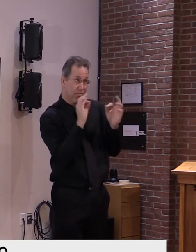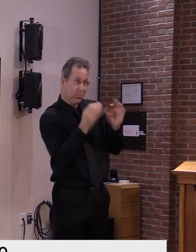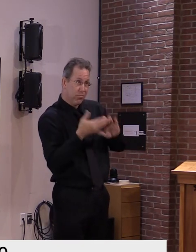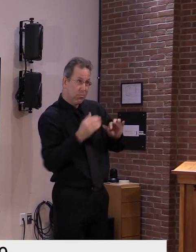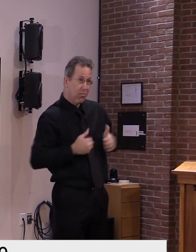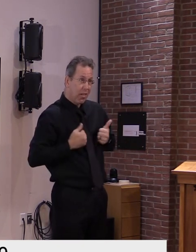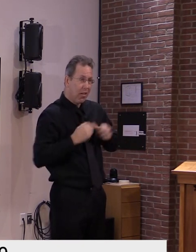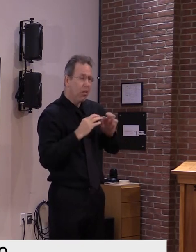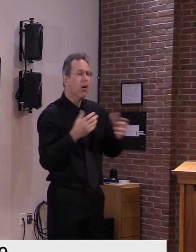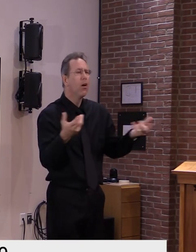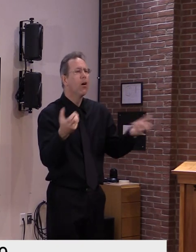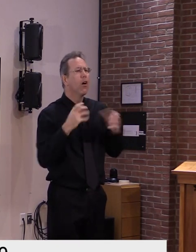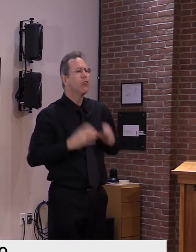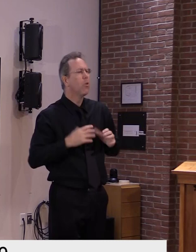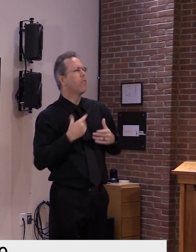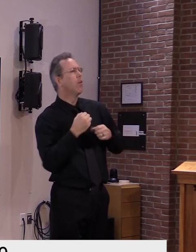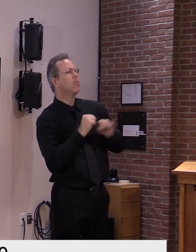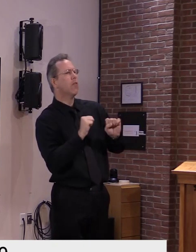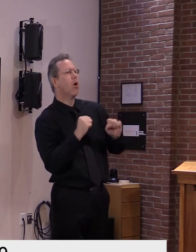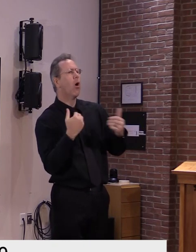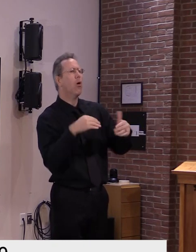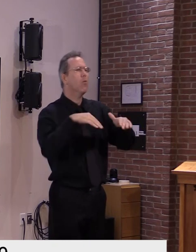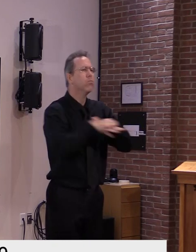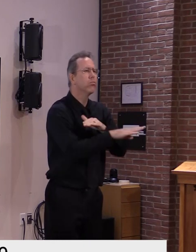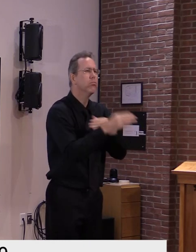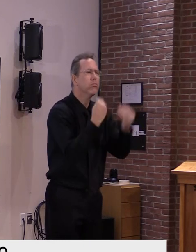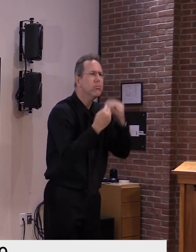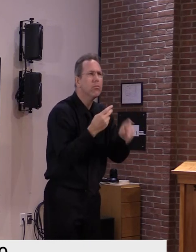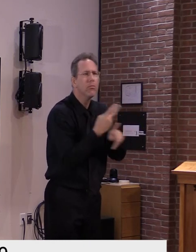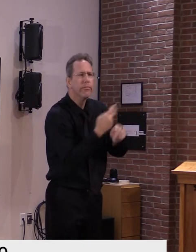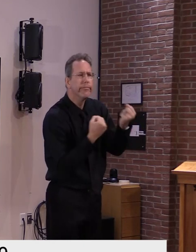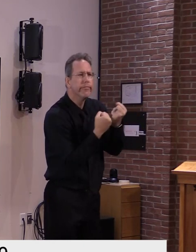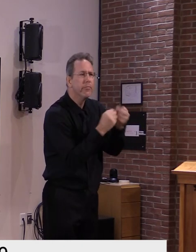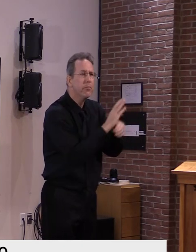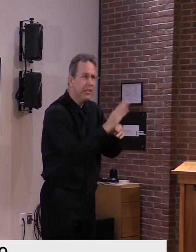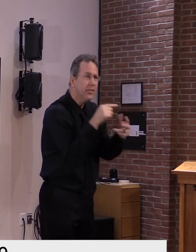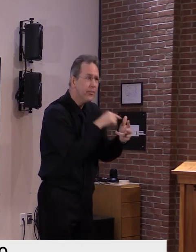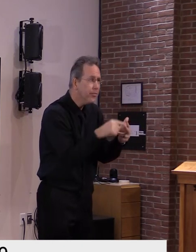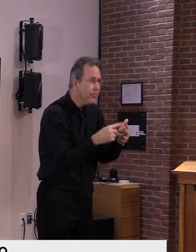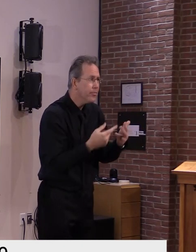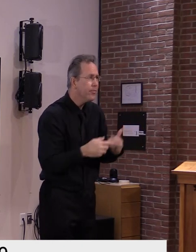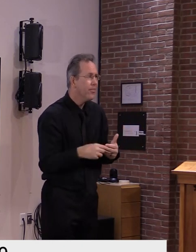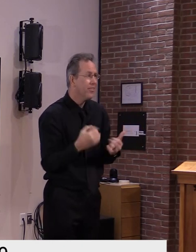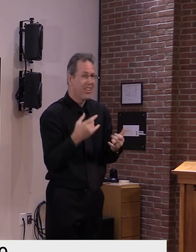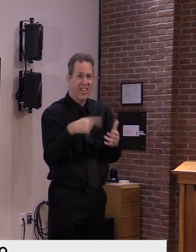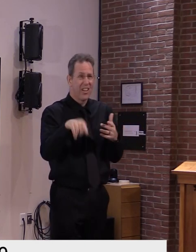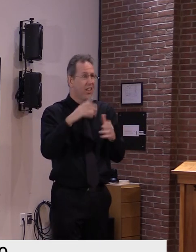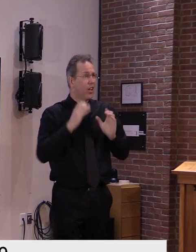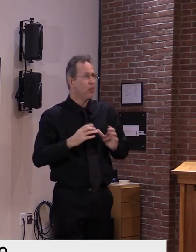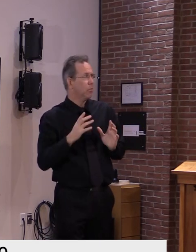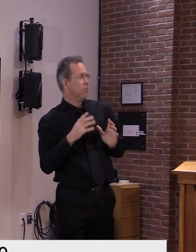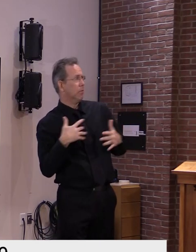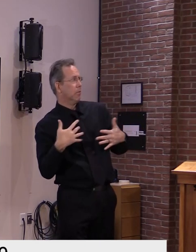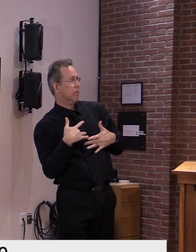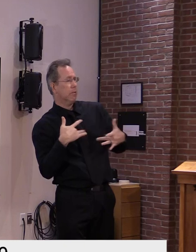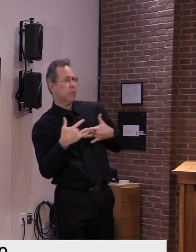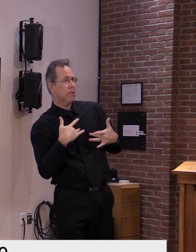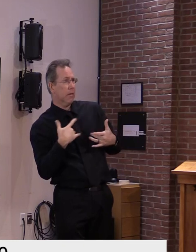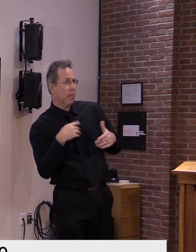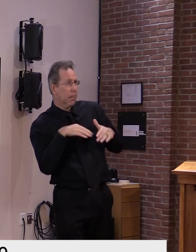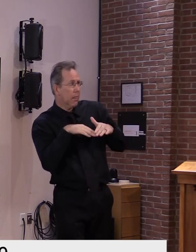so, are a bit timid in terms of getting out, which we again